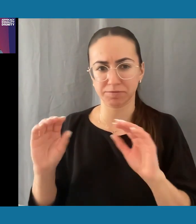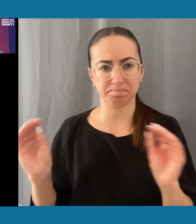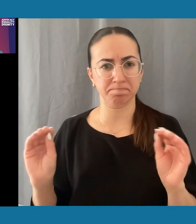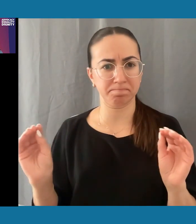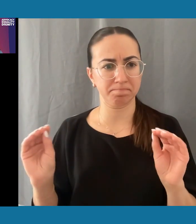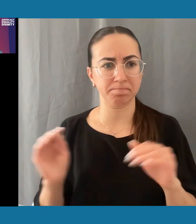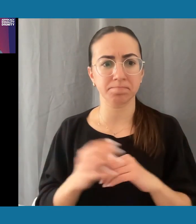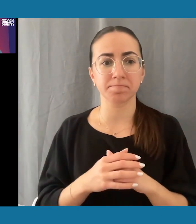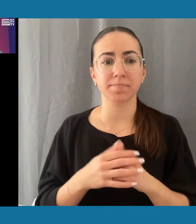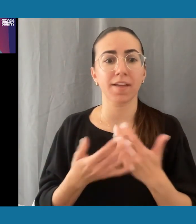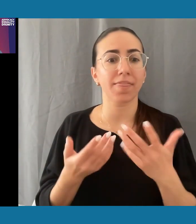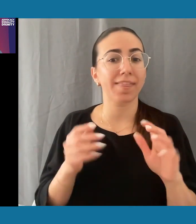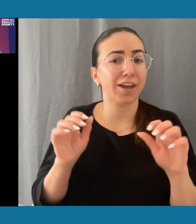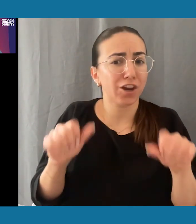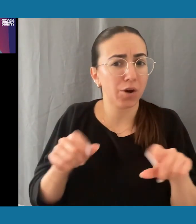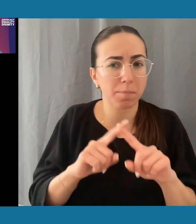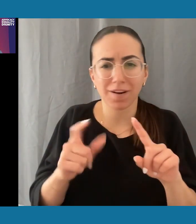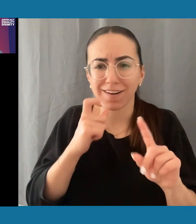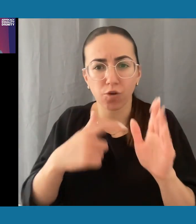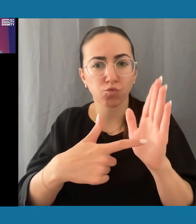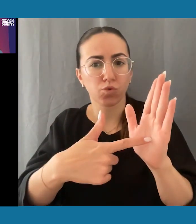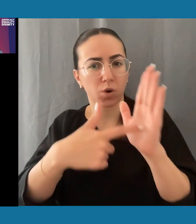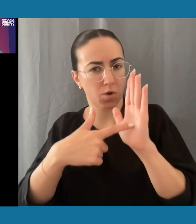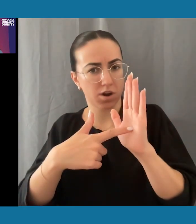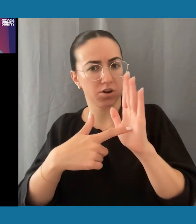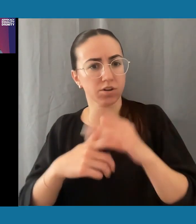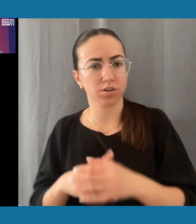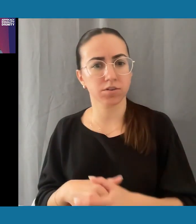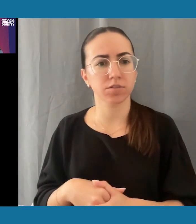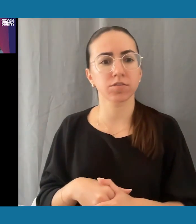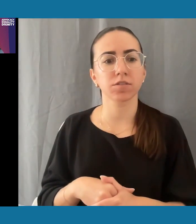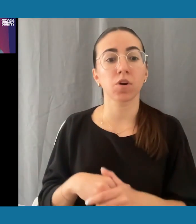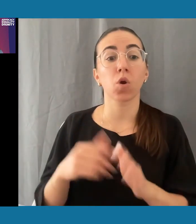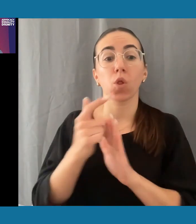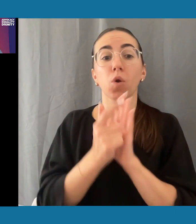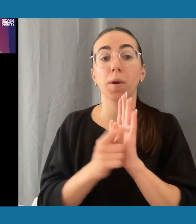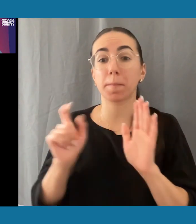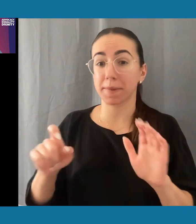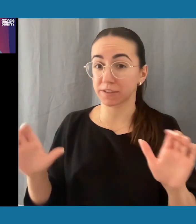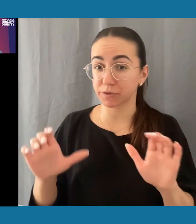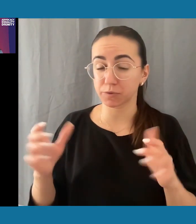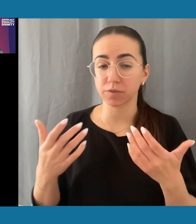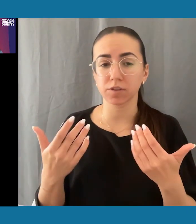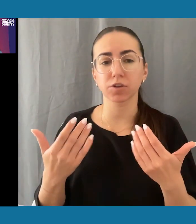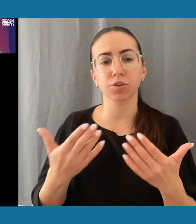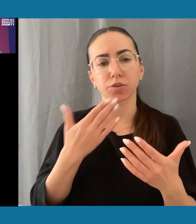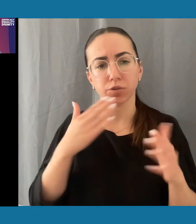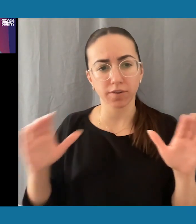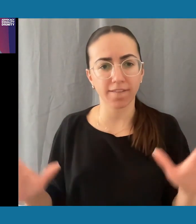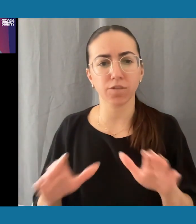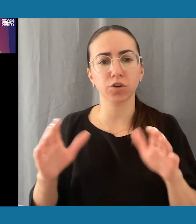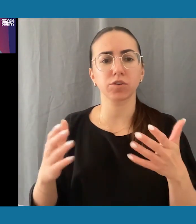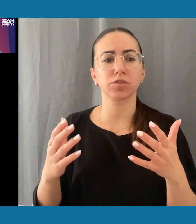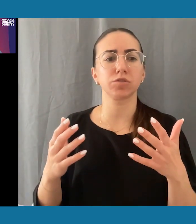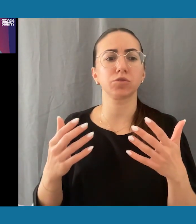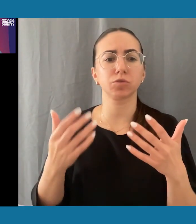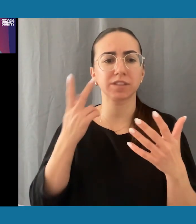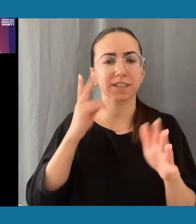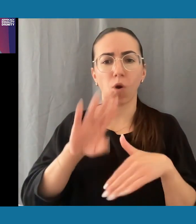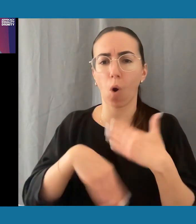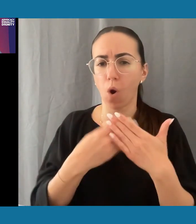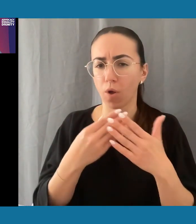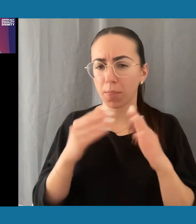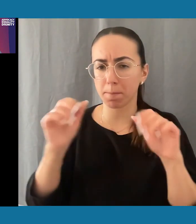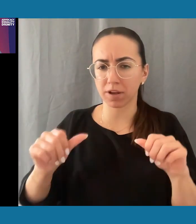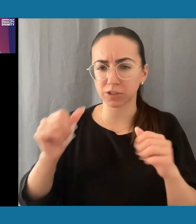They may, but they are not required to. What a lawyer must do is they must make reasonable efforts to exhaust all other available